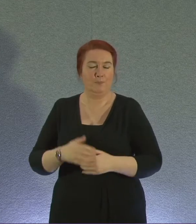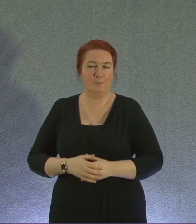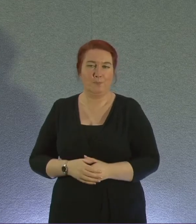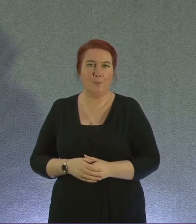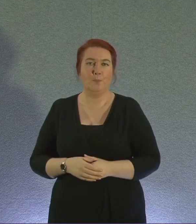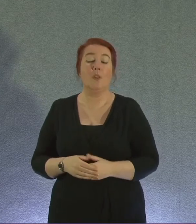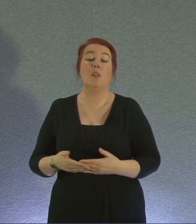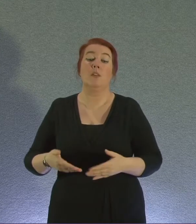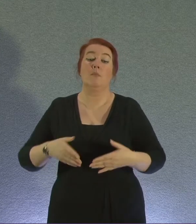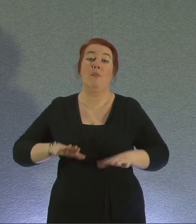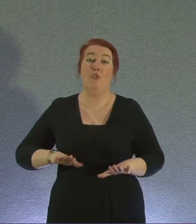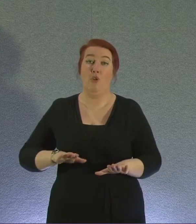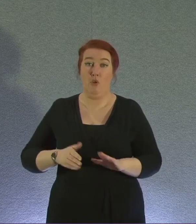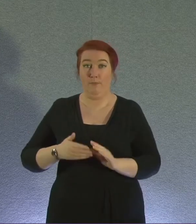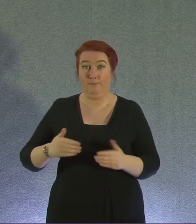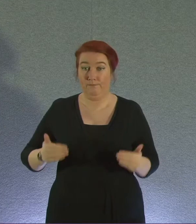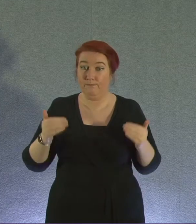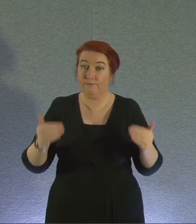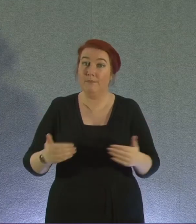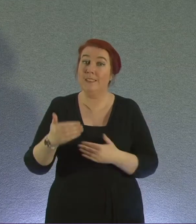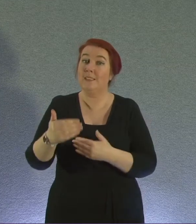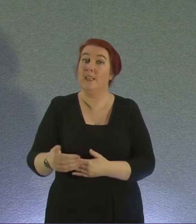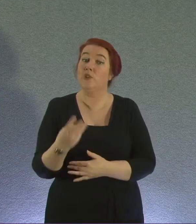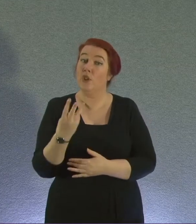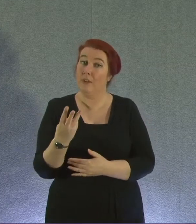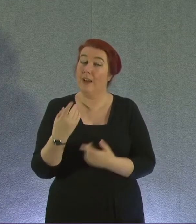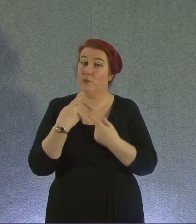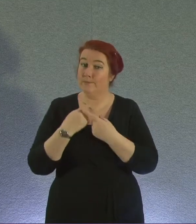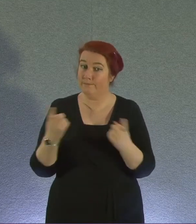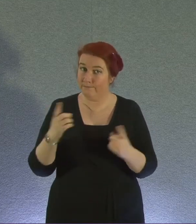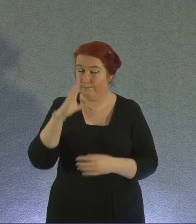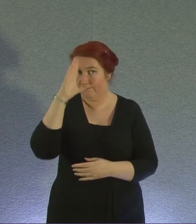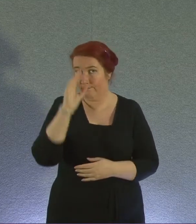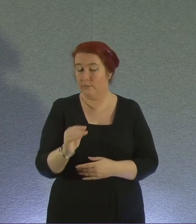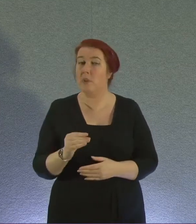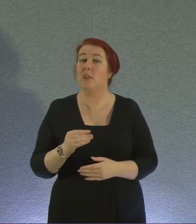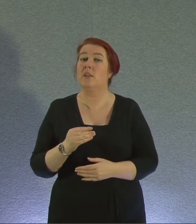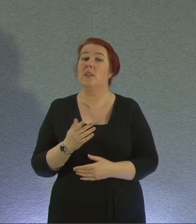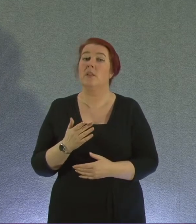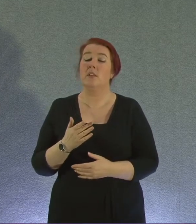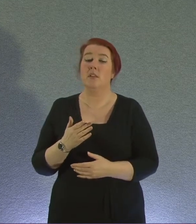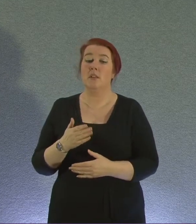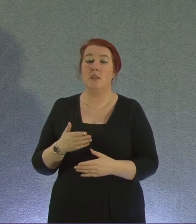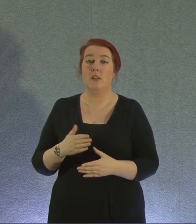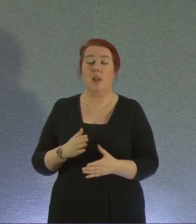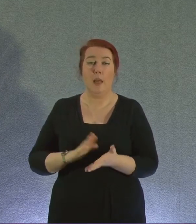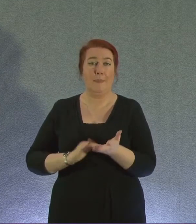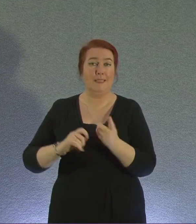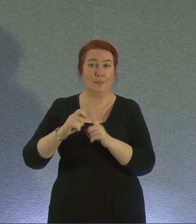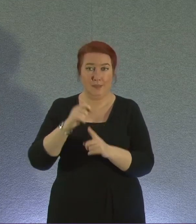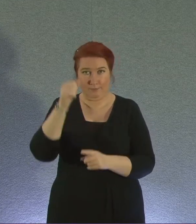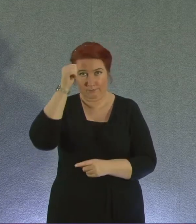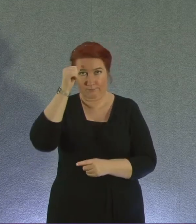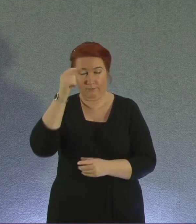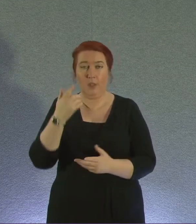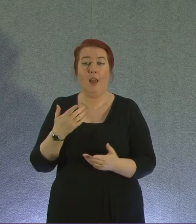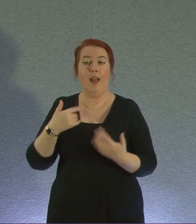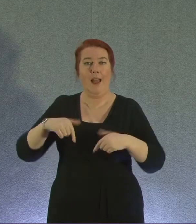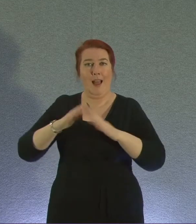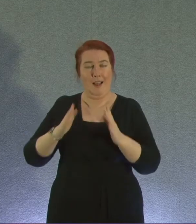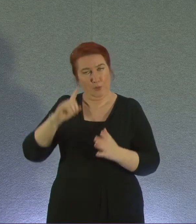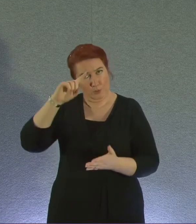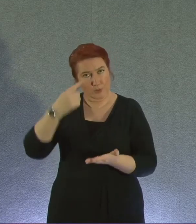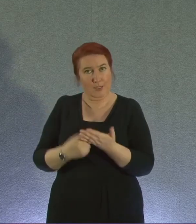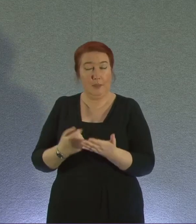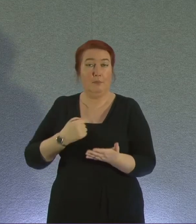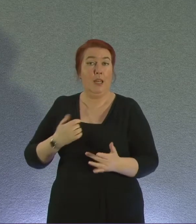3 proceedings, I have a determination to make, which is, as members will be aware, I am required under standing orders to decide whether or not, in